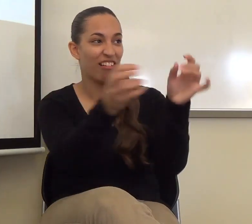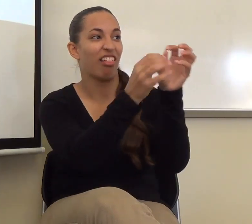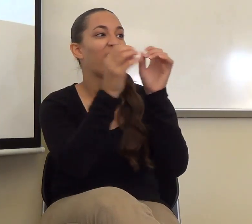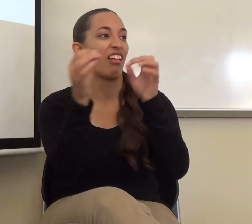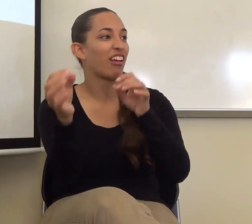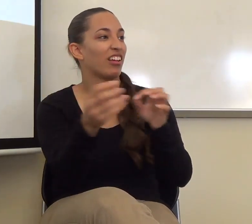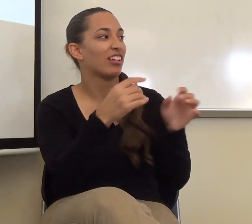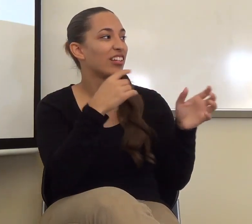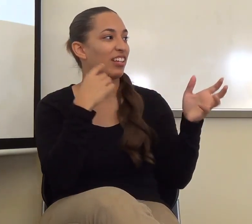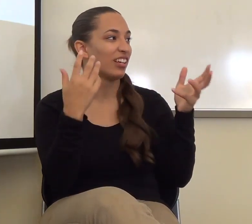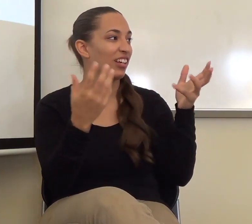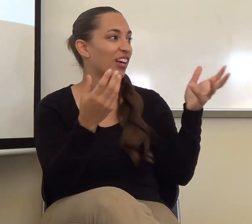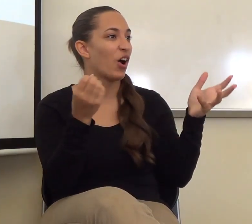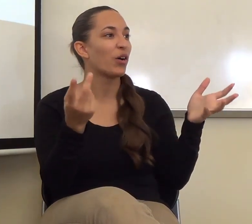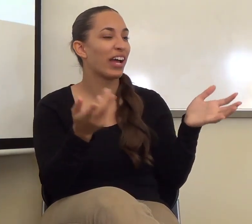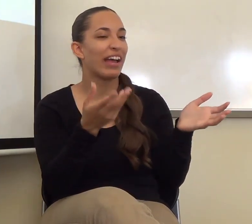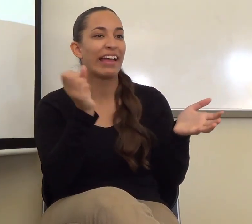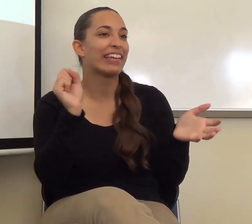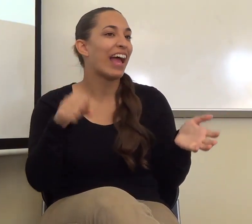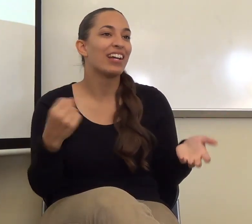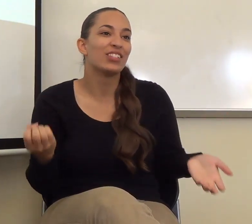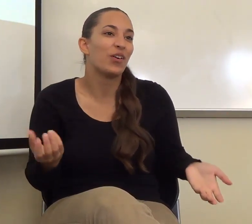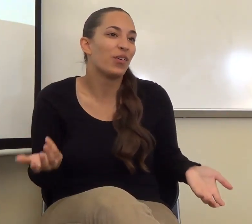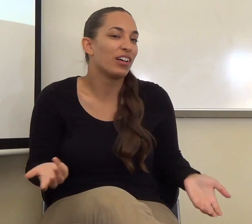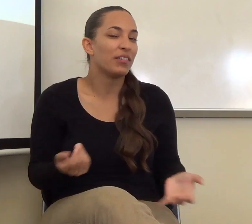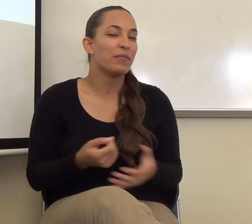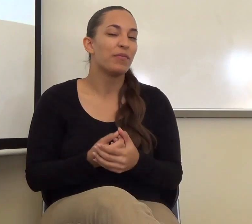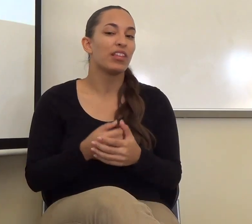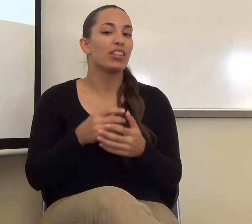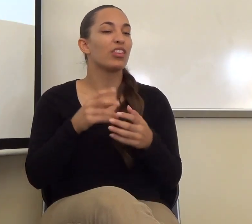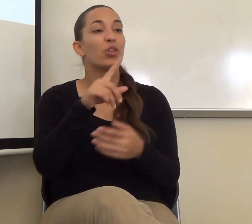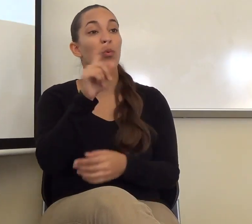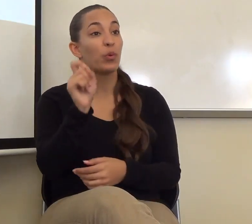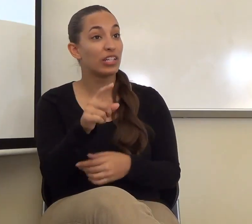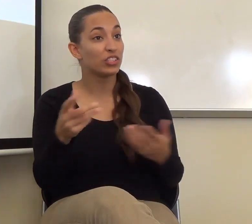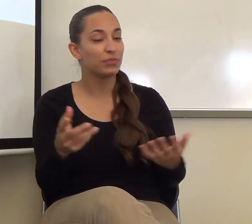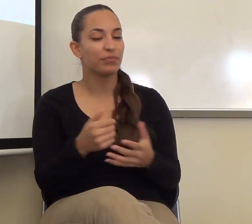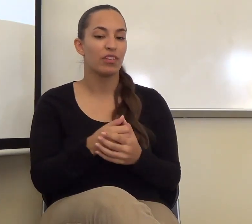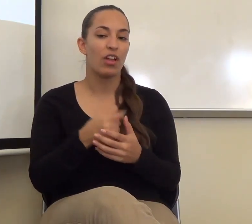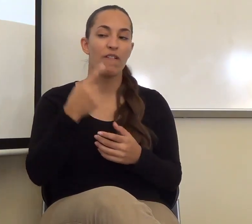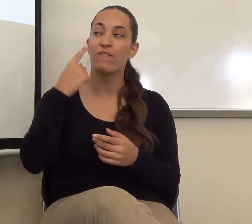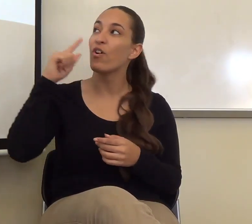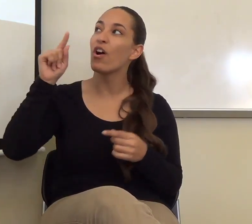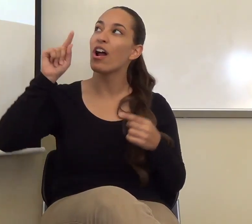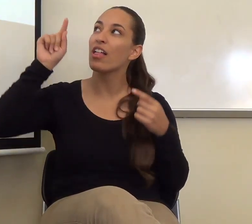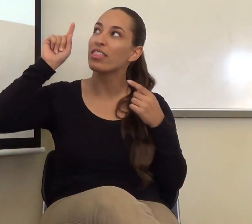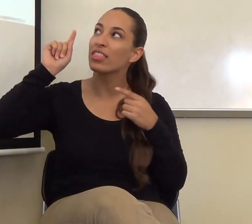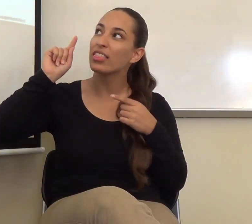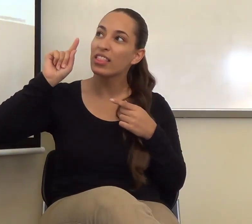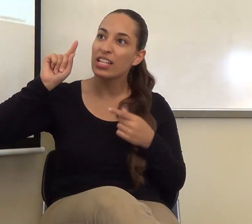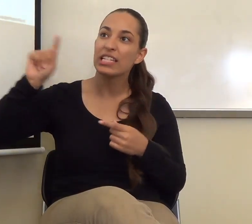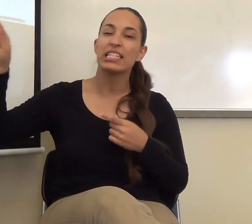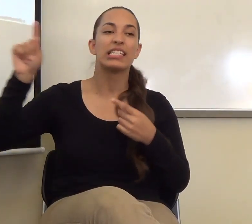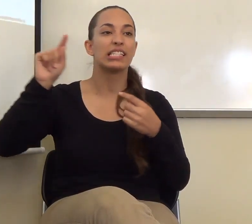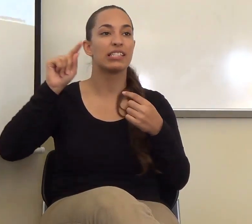Okay, yeah, so here's the question, for the purpose of this assignment. Now, if you're